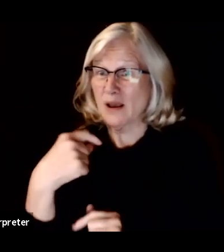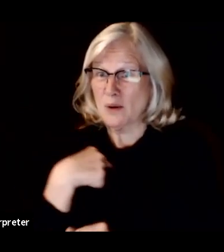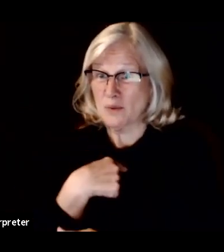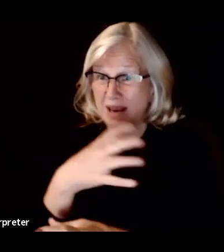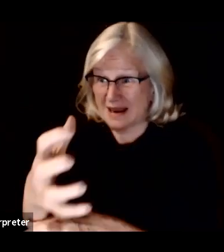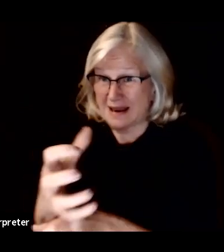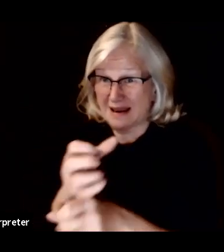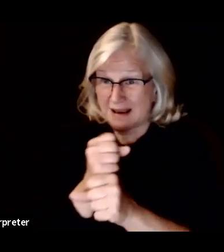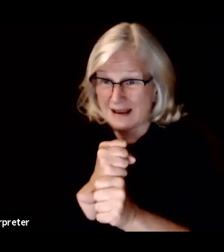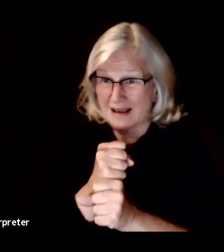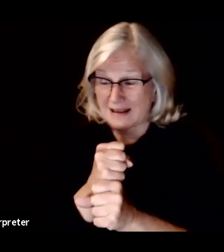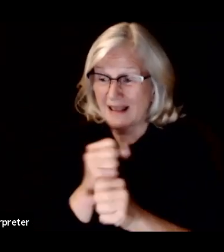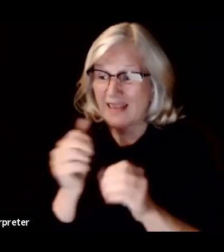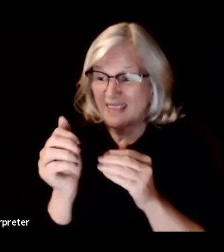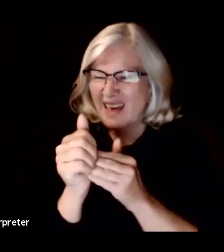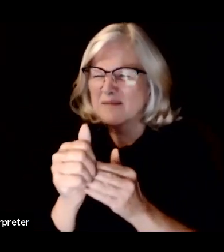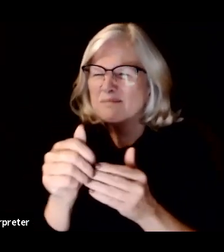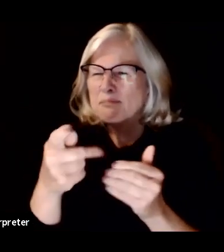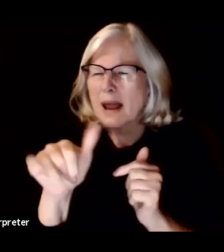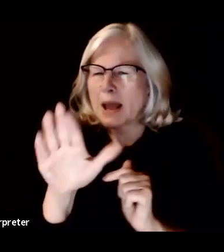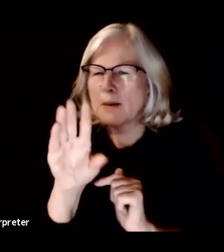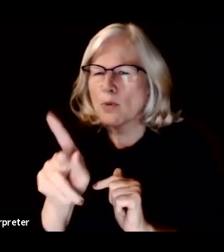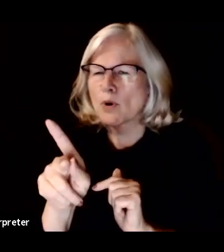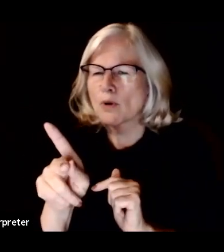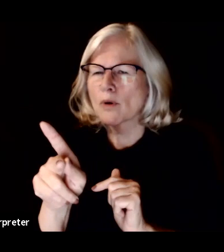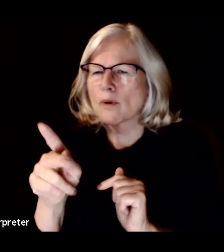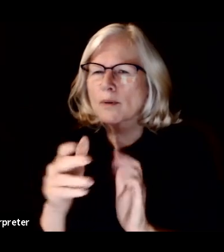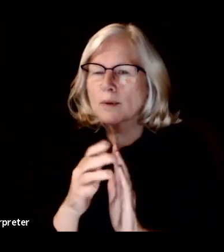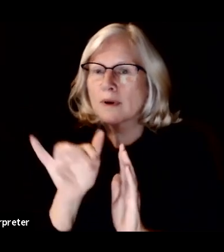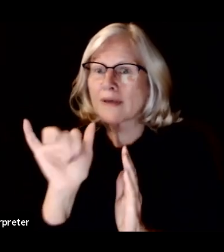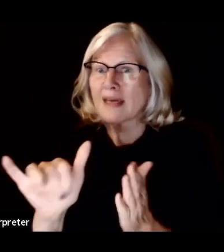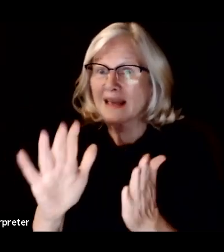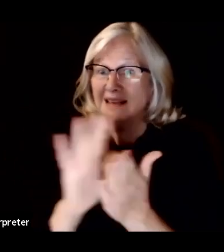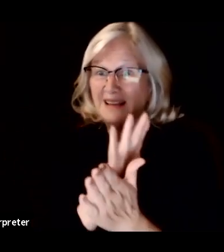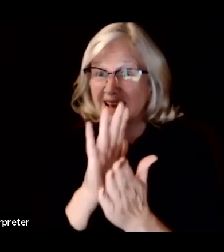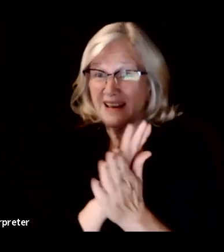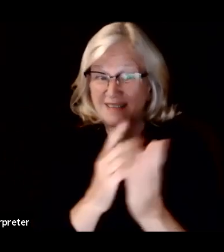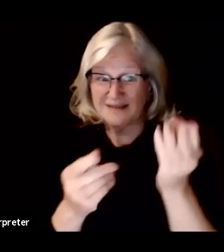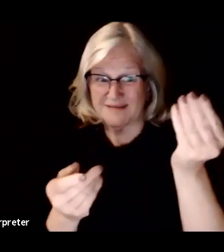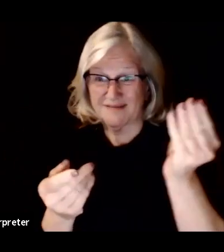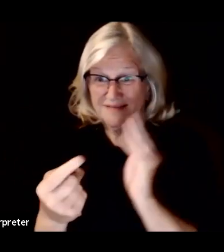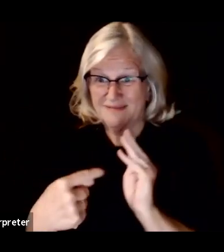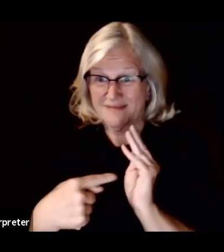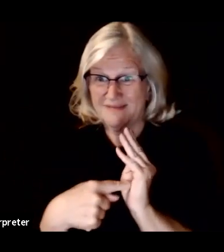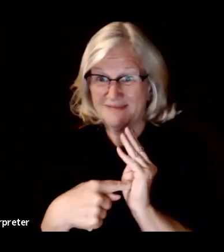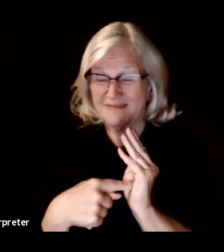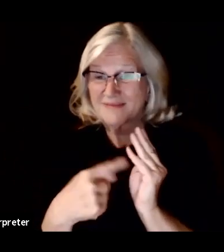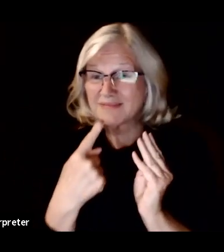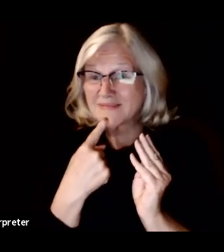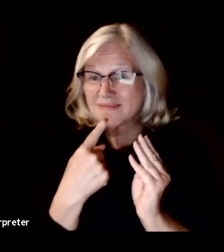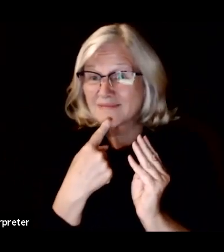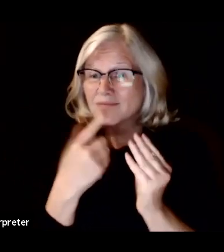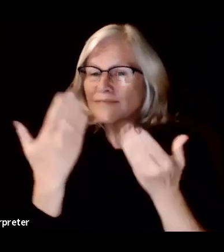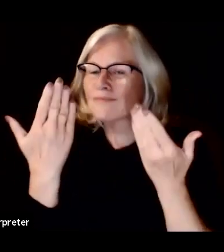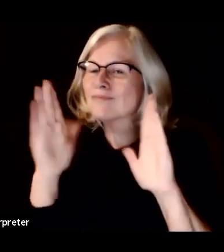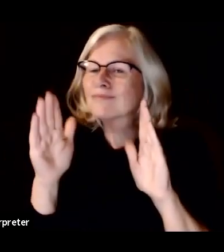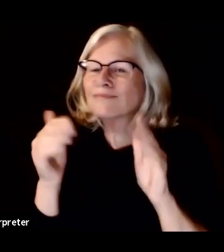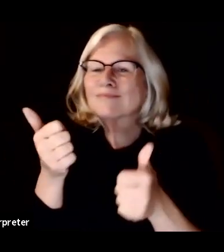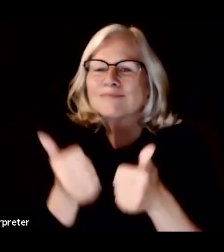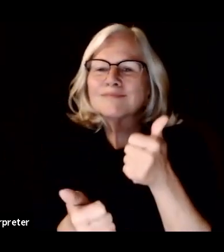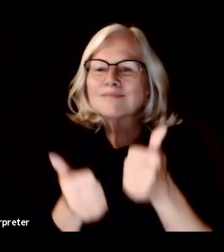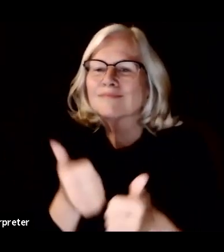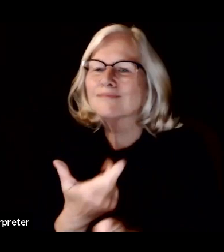acknowledge that the document itself says that it is not known yet which vaccines will be available, in what volume, at